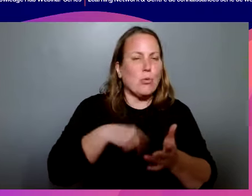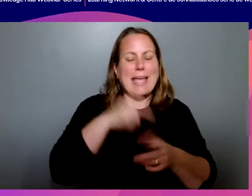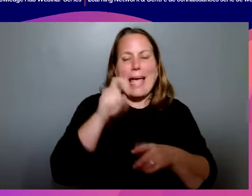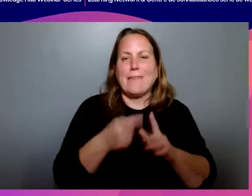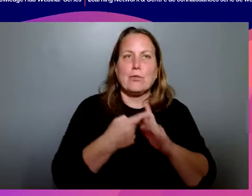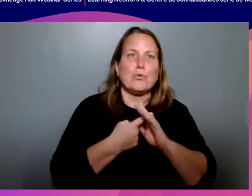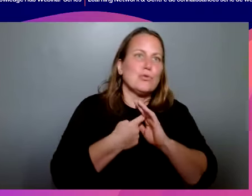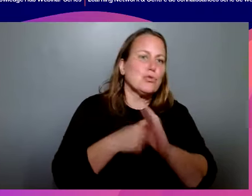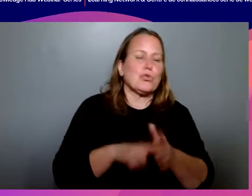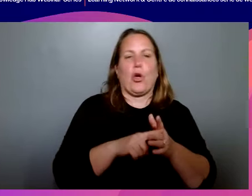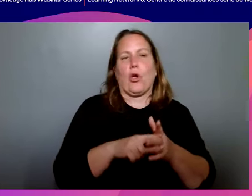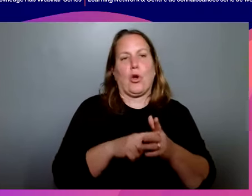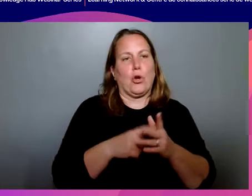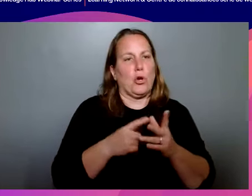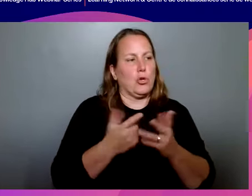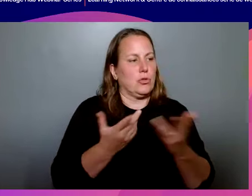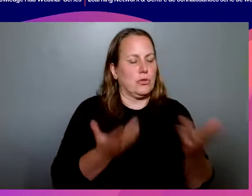same when it comes to